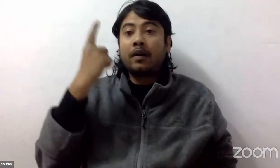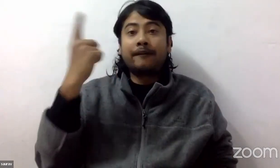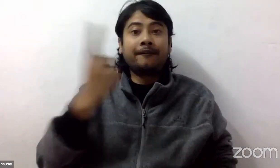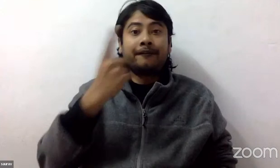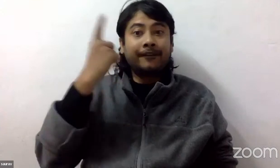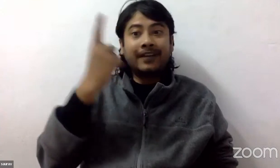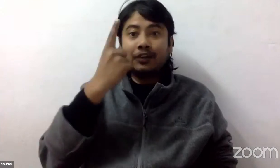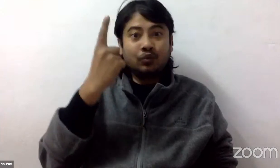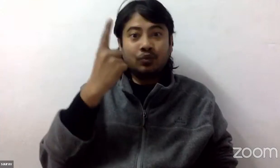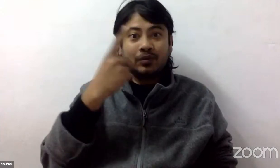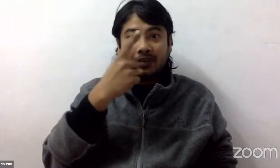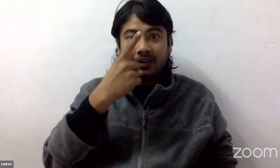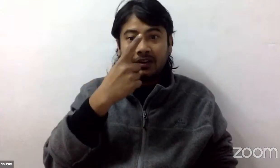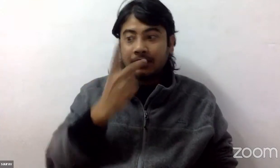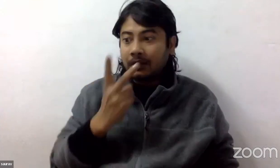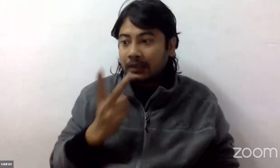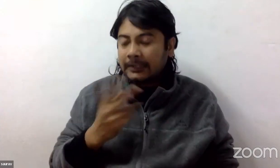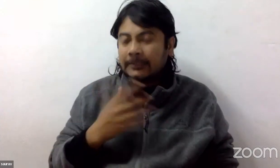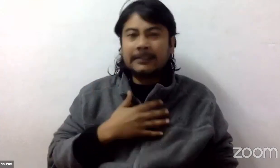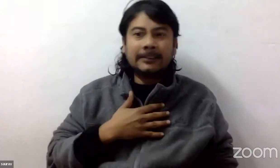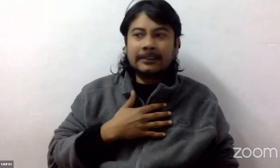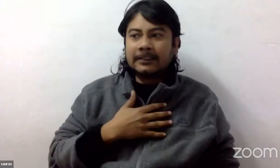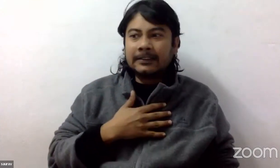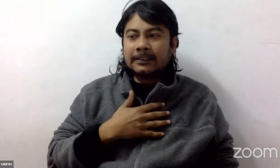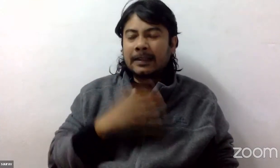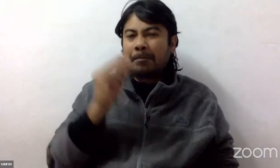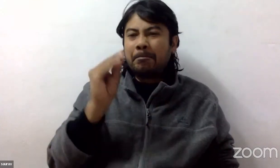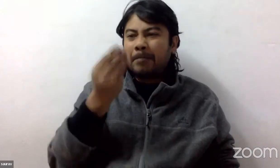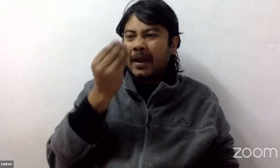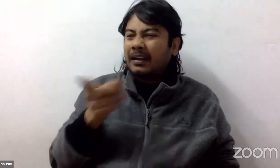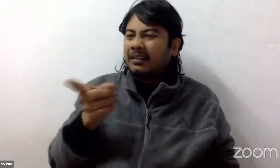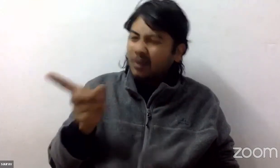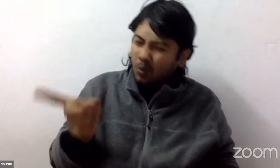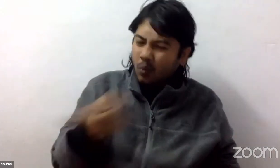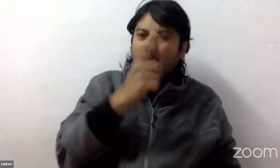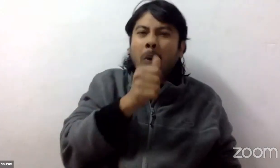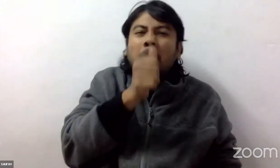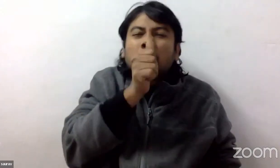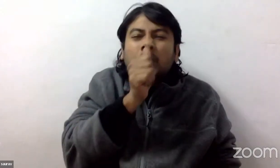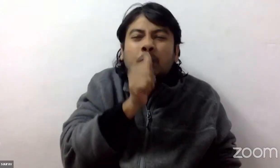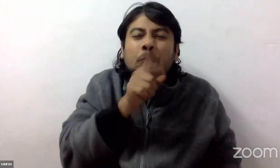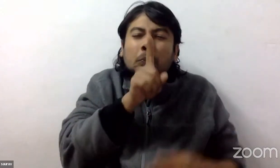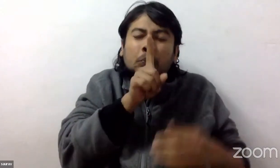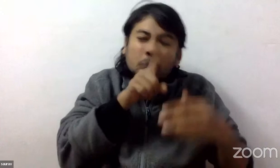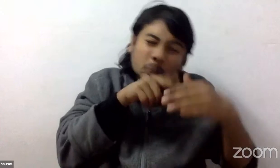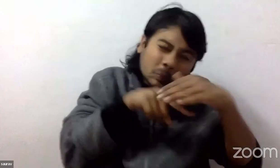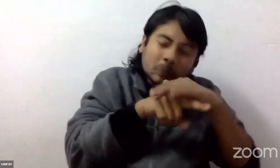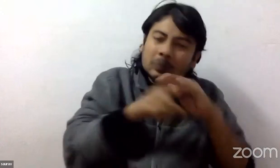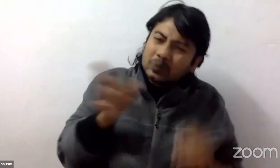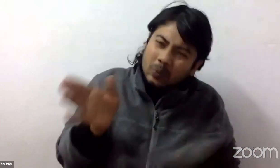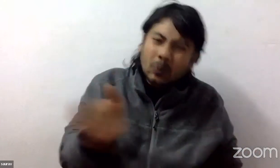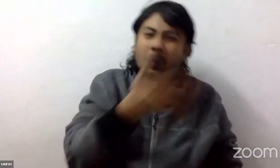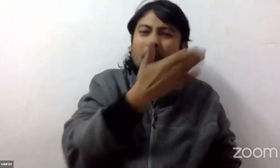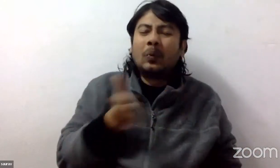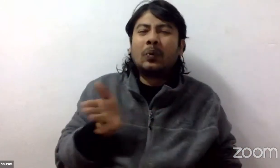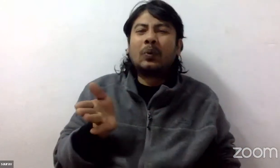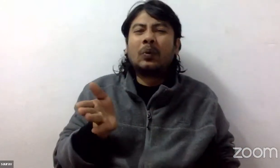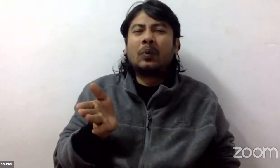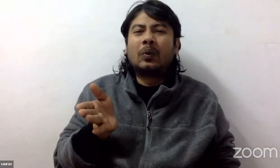is there. You are not required." He said, "Okay, I understand. I am not required, but everywhere is your world. You are